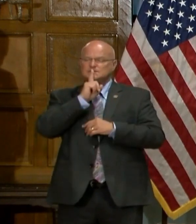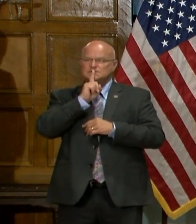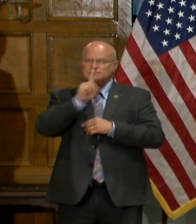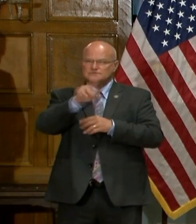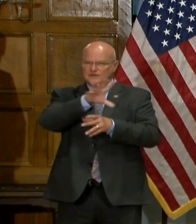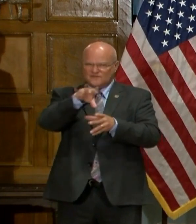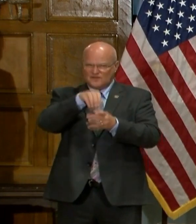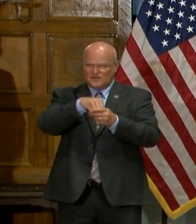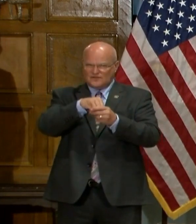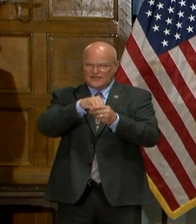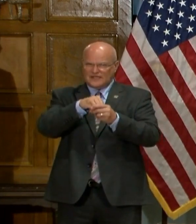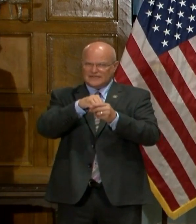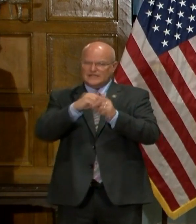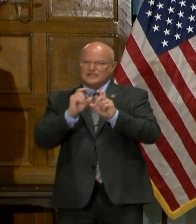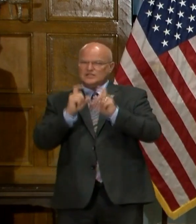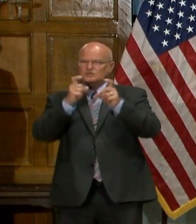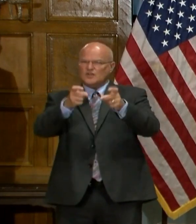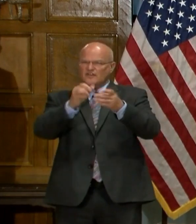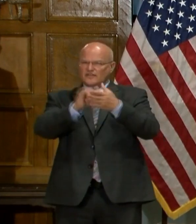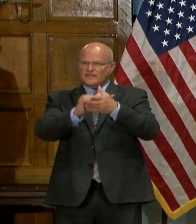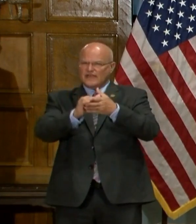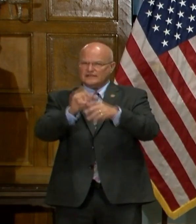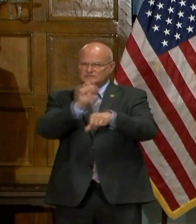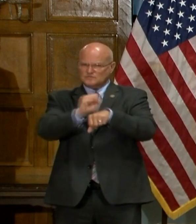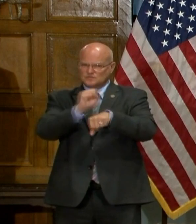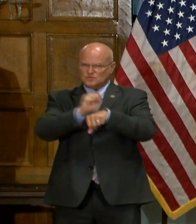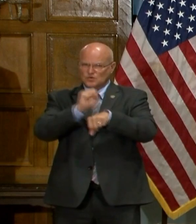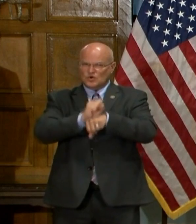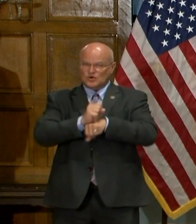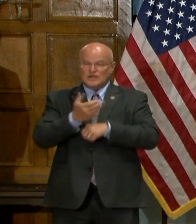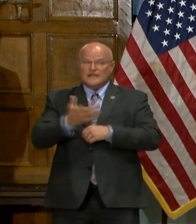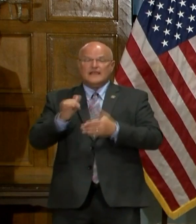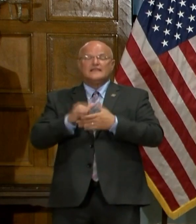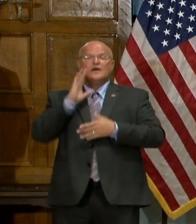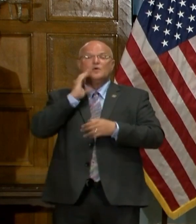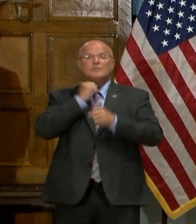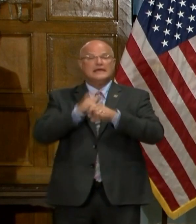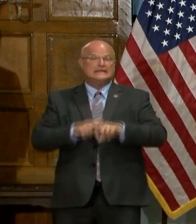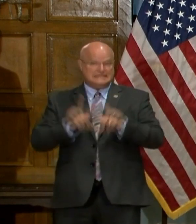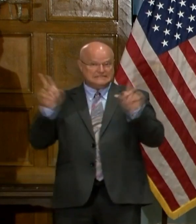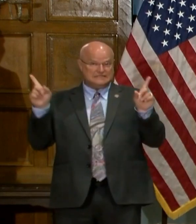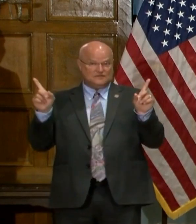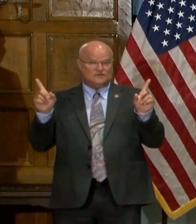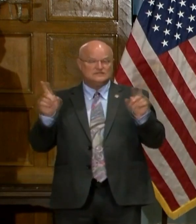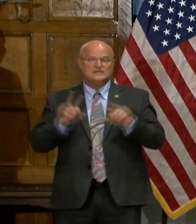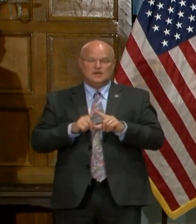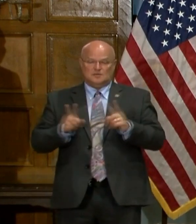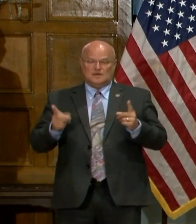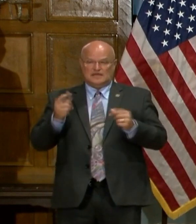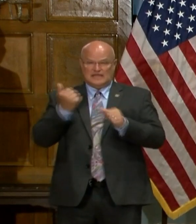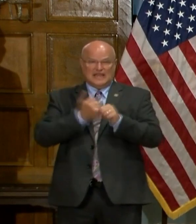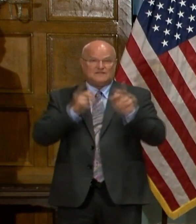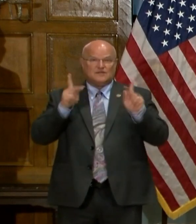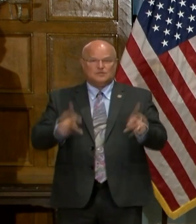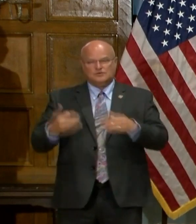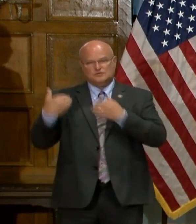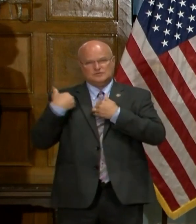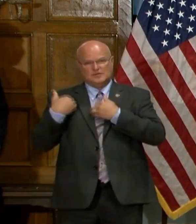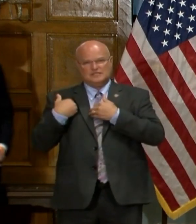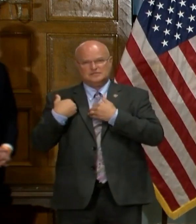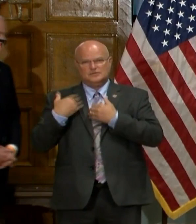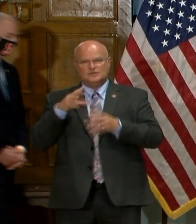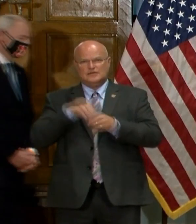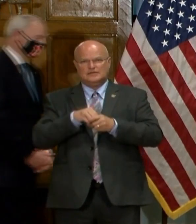part of that, contributing to that effort. So these are the things that will make a difference, but each of us have a part to play in